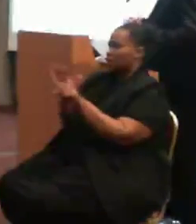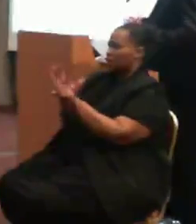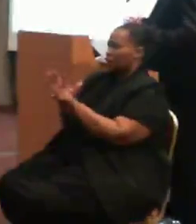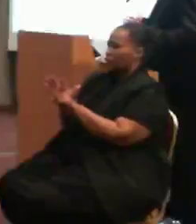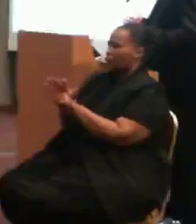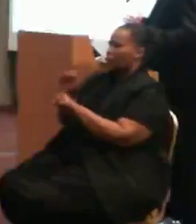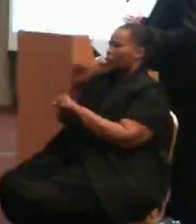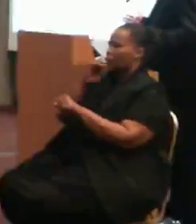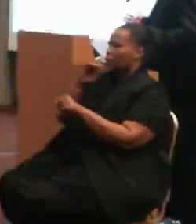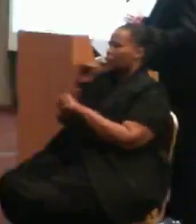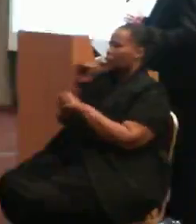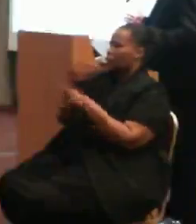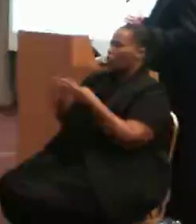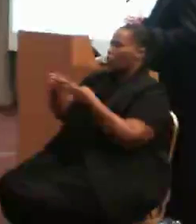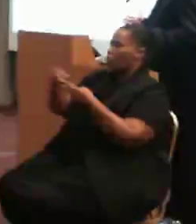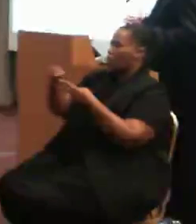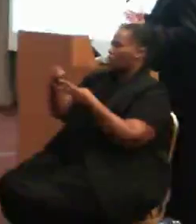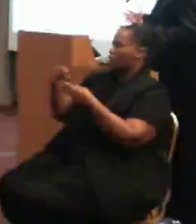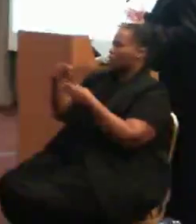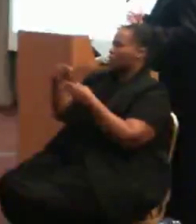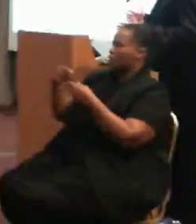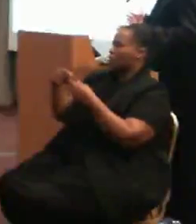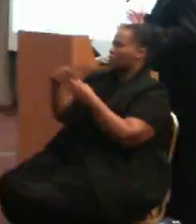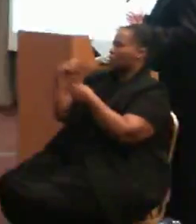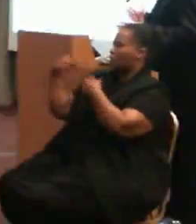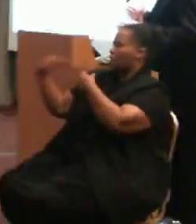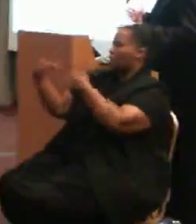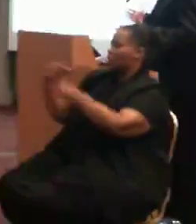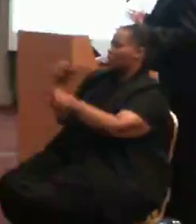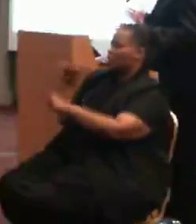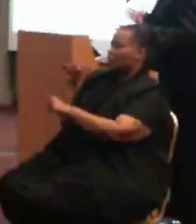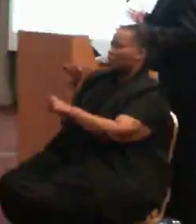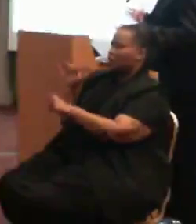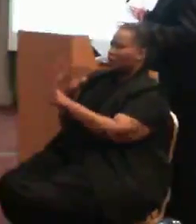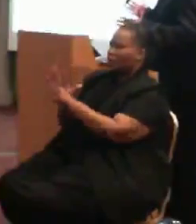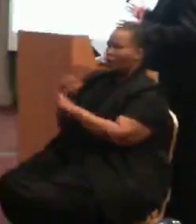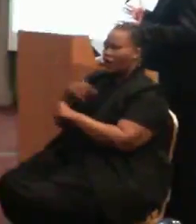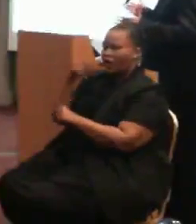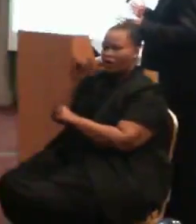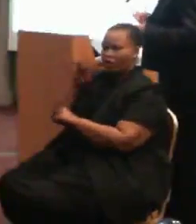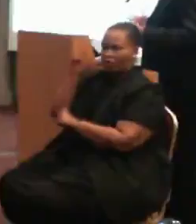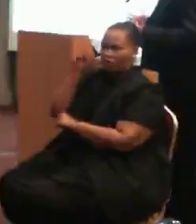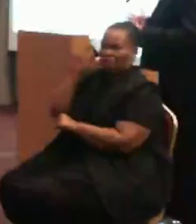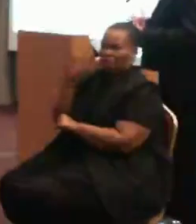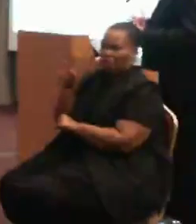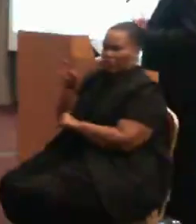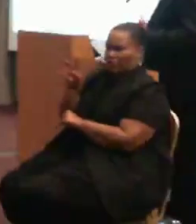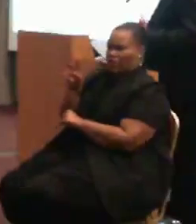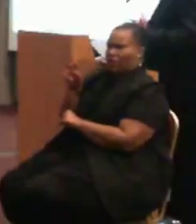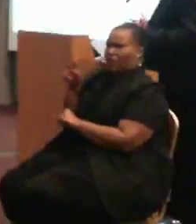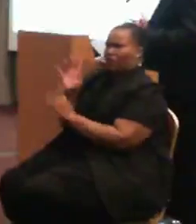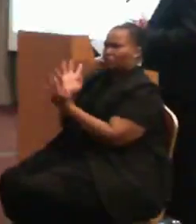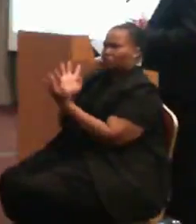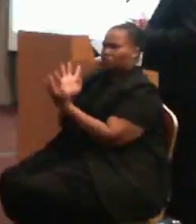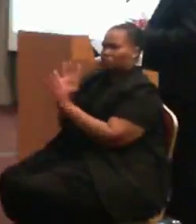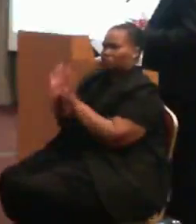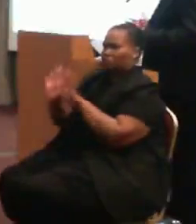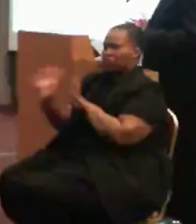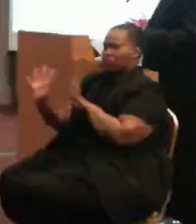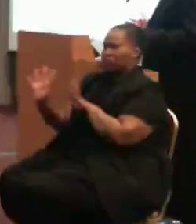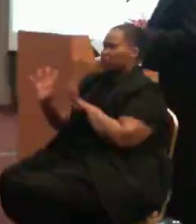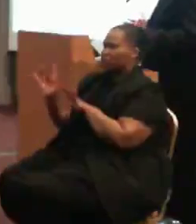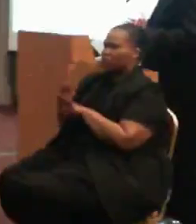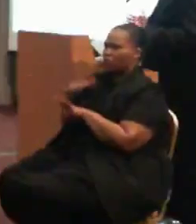of generation assets. And that surely can't have been the intention of the regulator when you put together the rules for this licensing